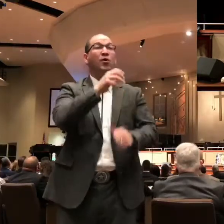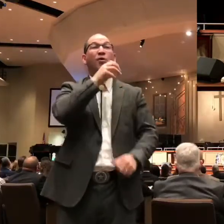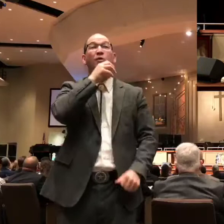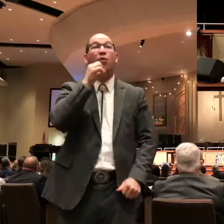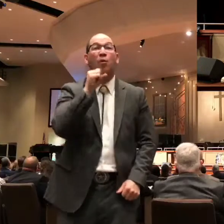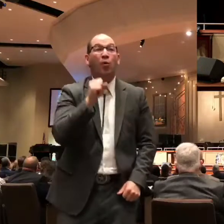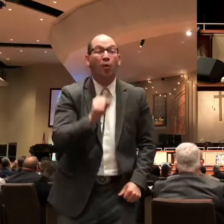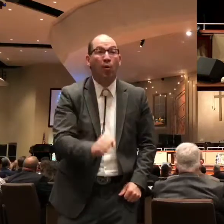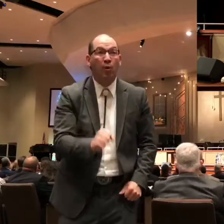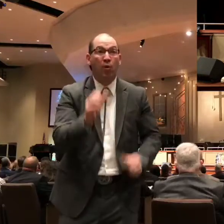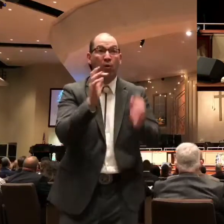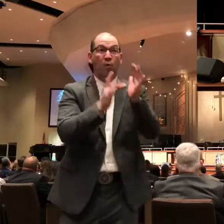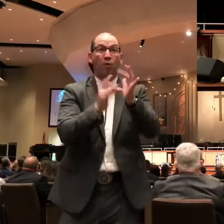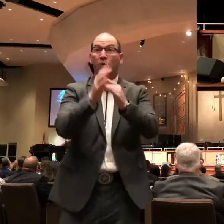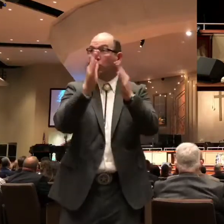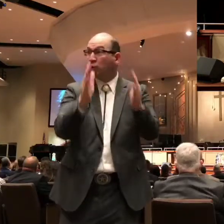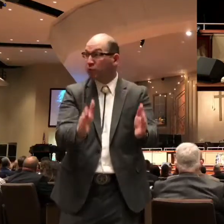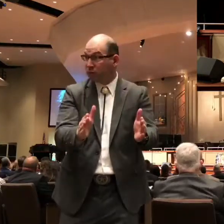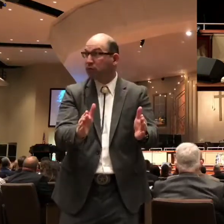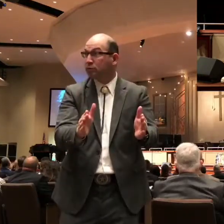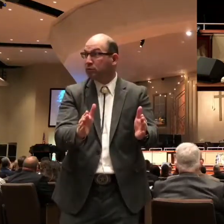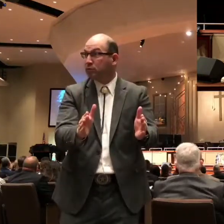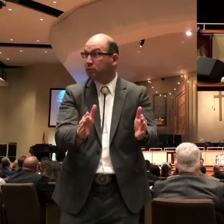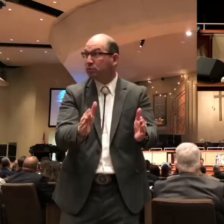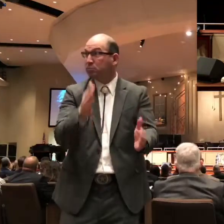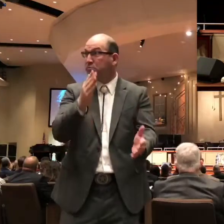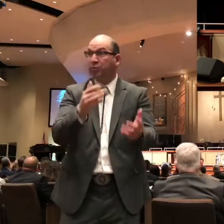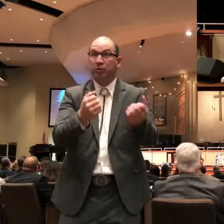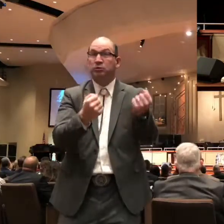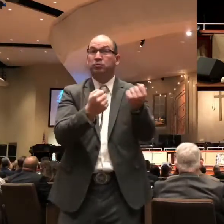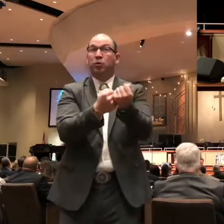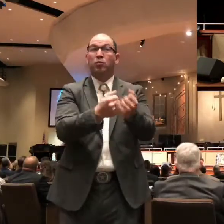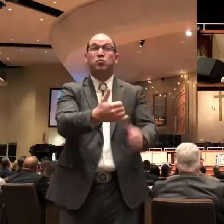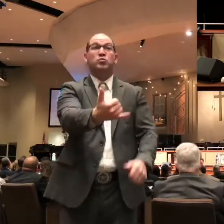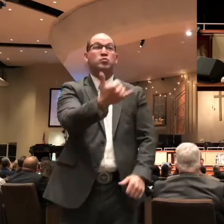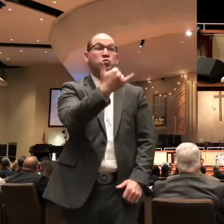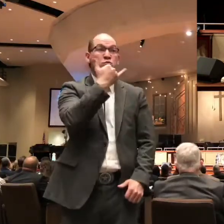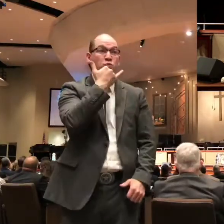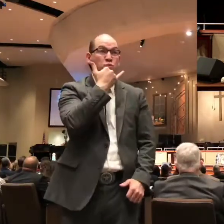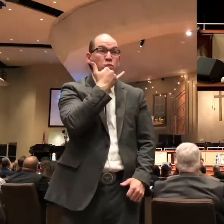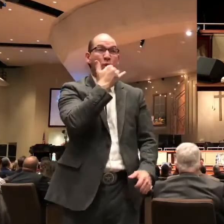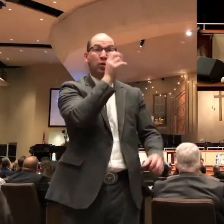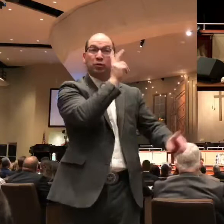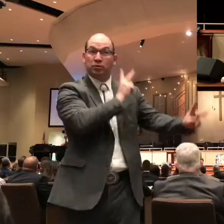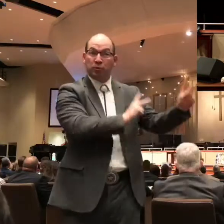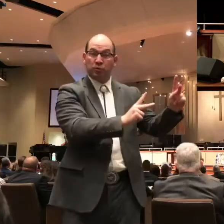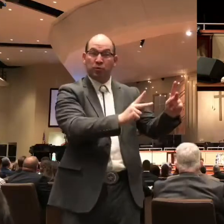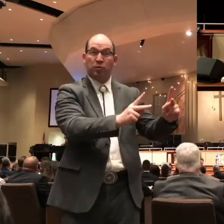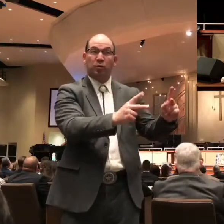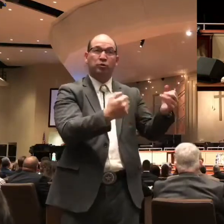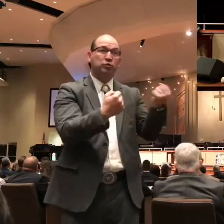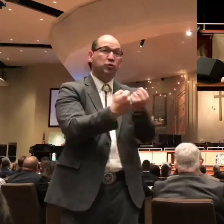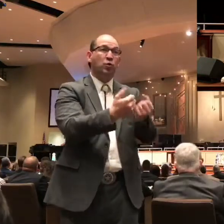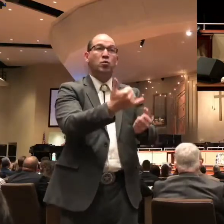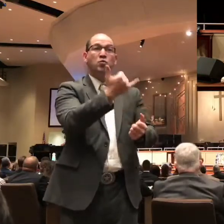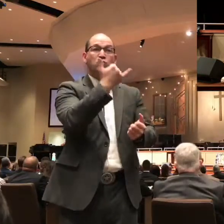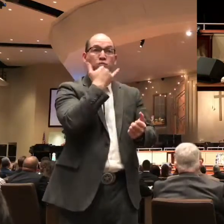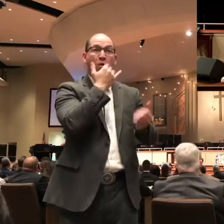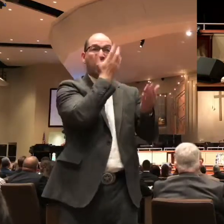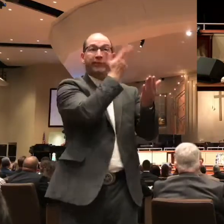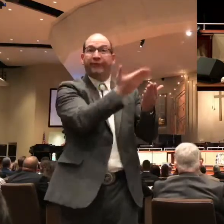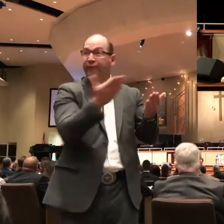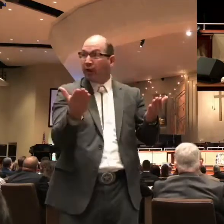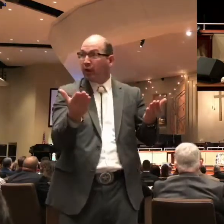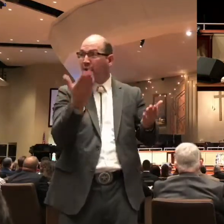to support, sometimes with men that are very simple-minded, who begin to follow after certain things on the internet,